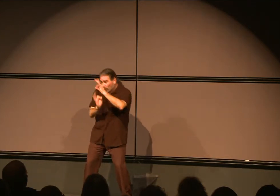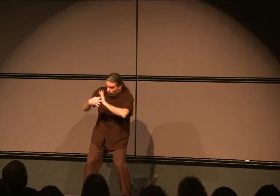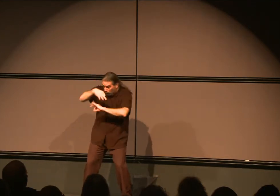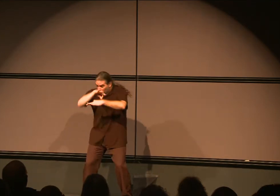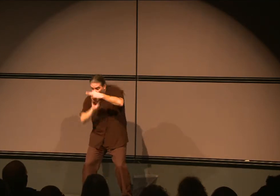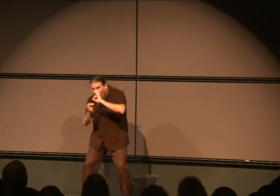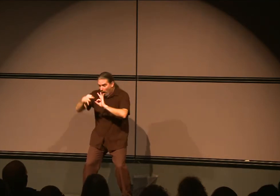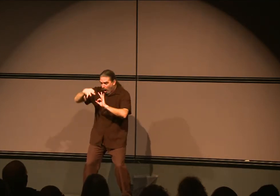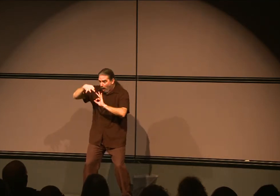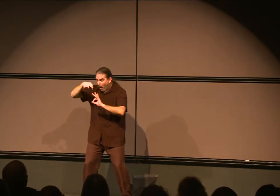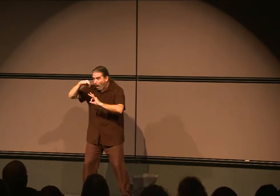jostling.